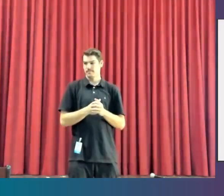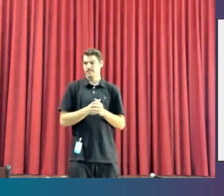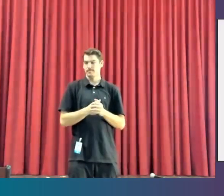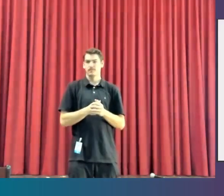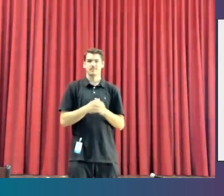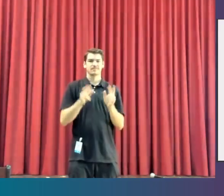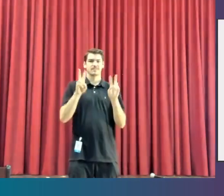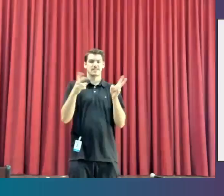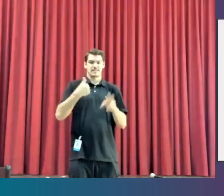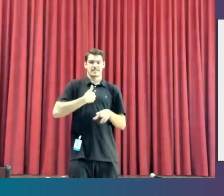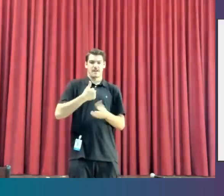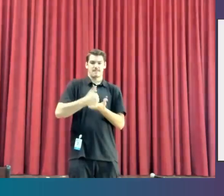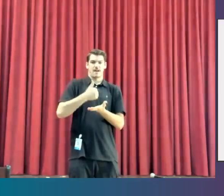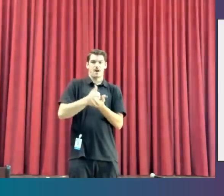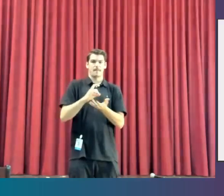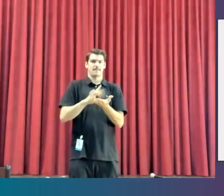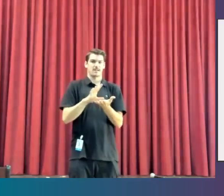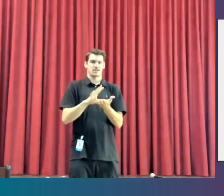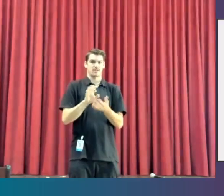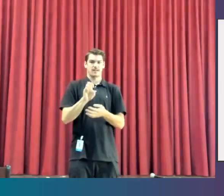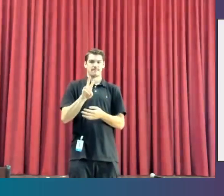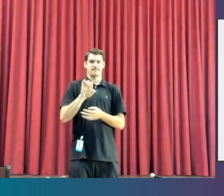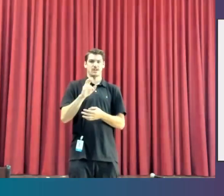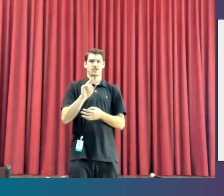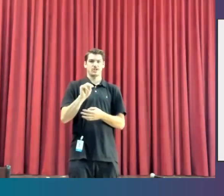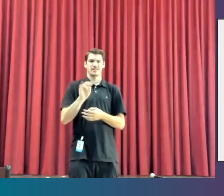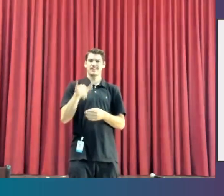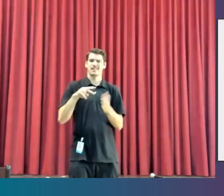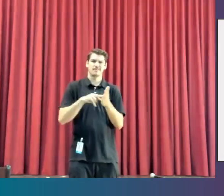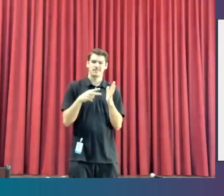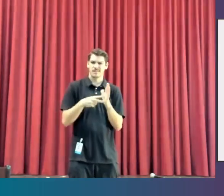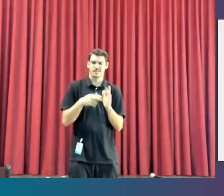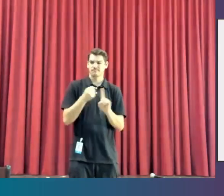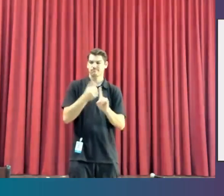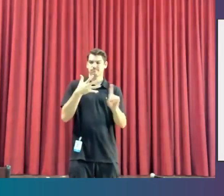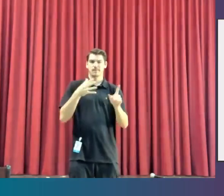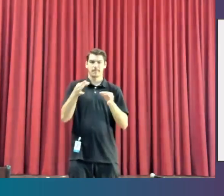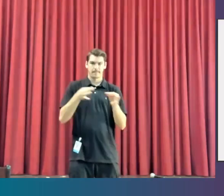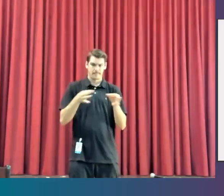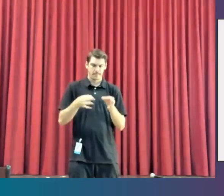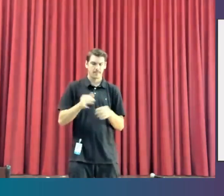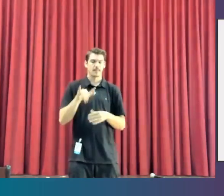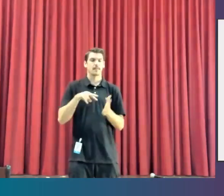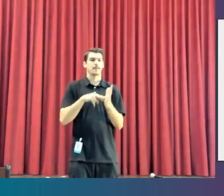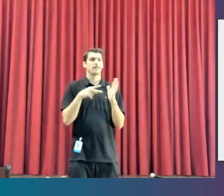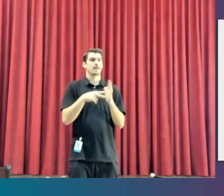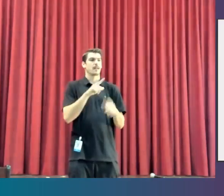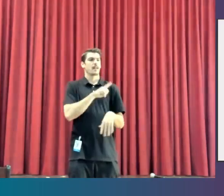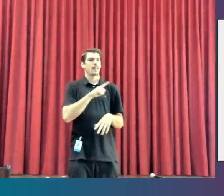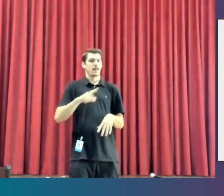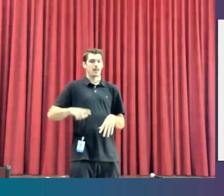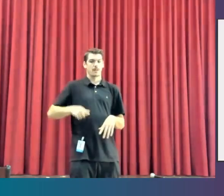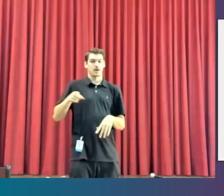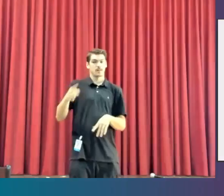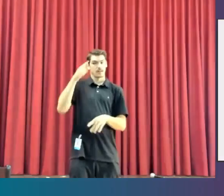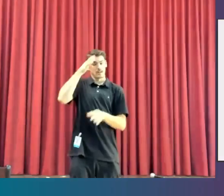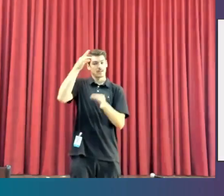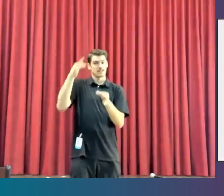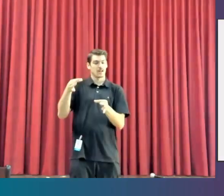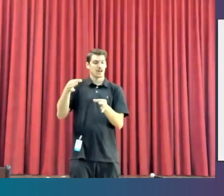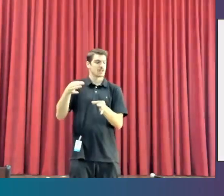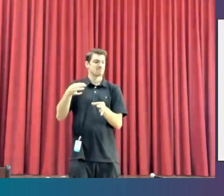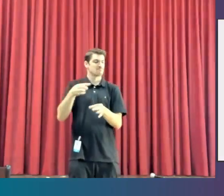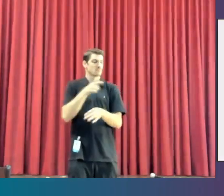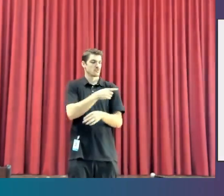What's a self-help eviction? So a self-help eviction is when a landlord decides, I don't want you as a